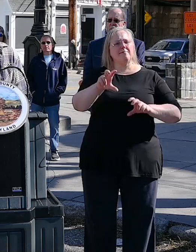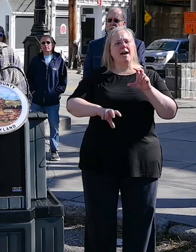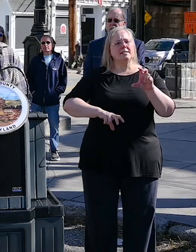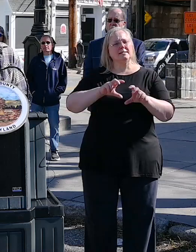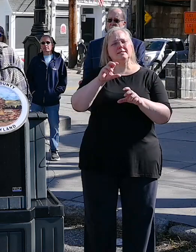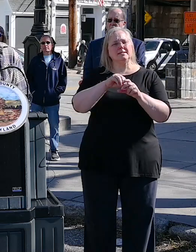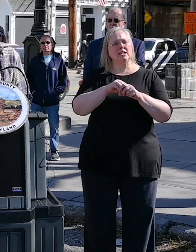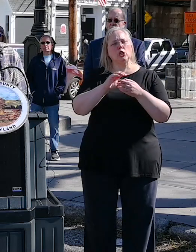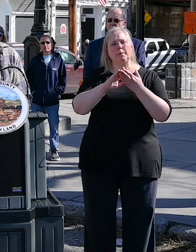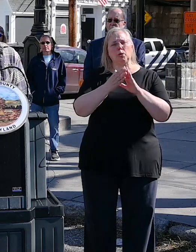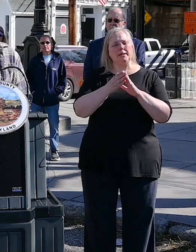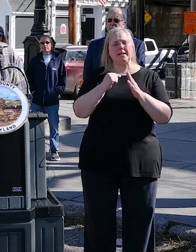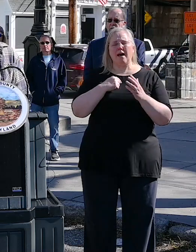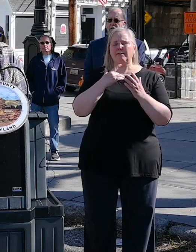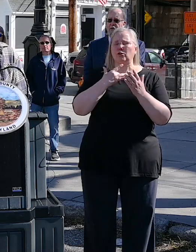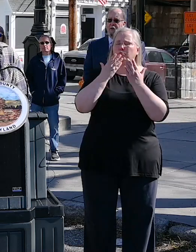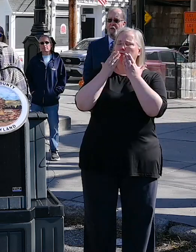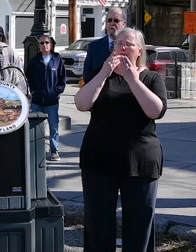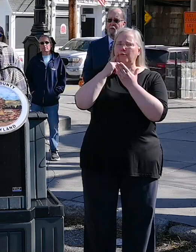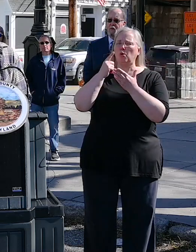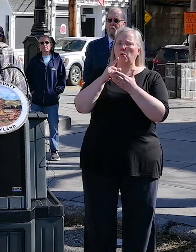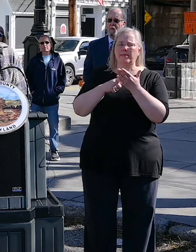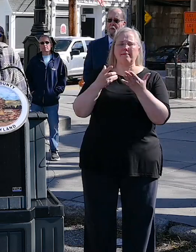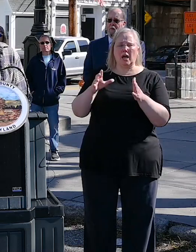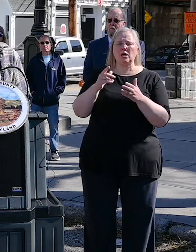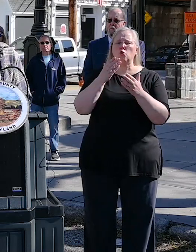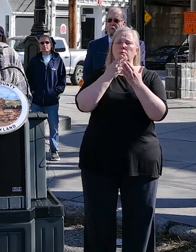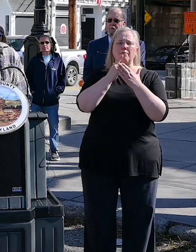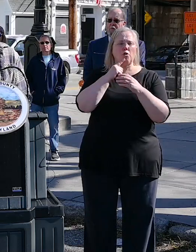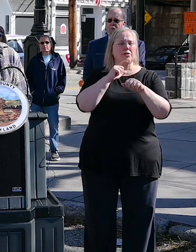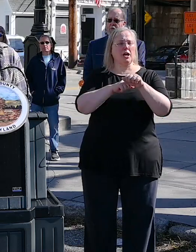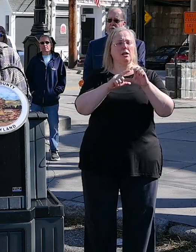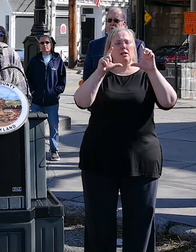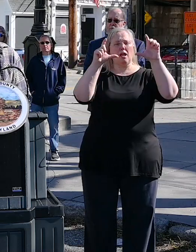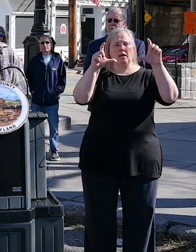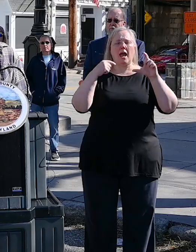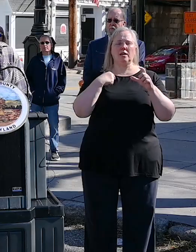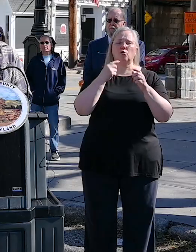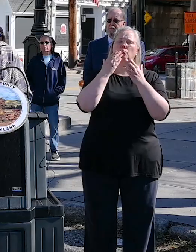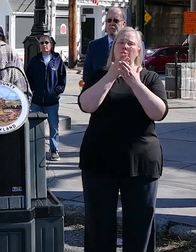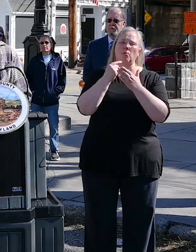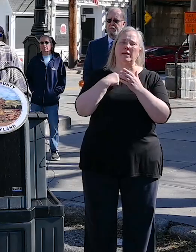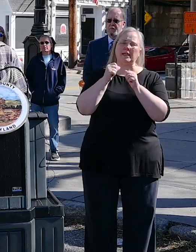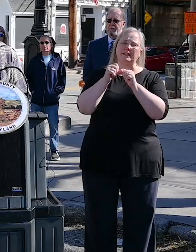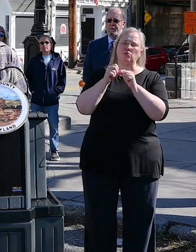I'm very grateful for what they've done. I'm grateful for the clock. I'm grateful that we can continue to honor their tradition.